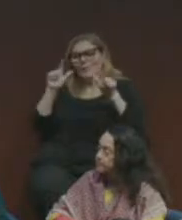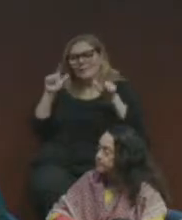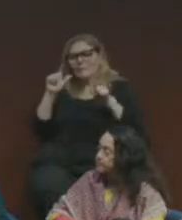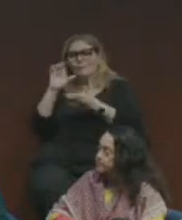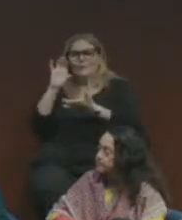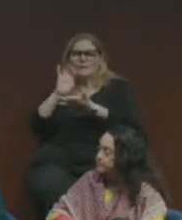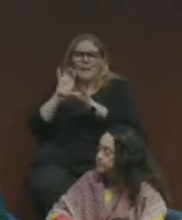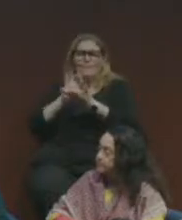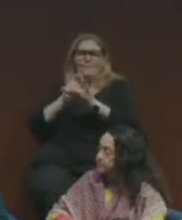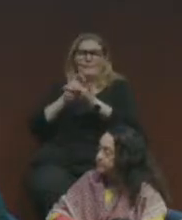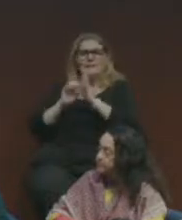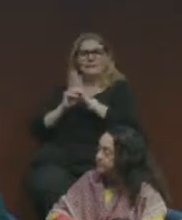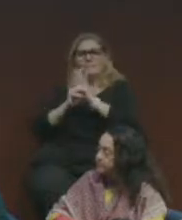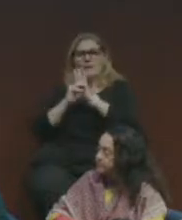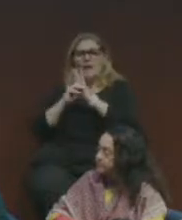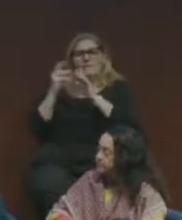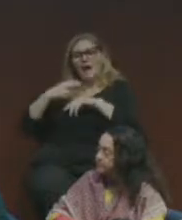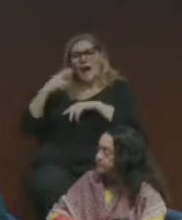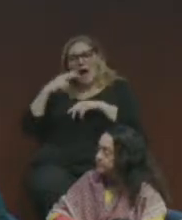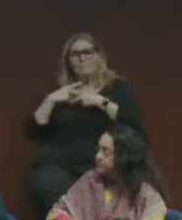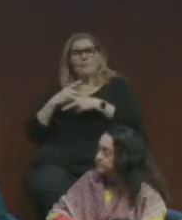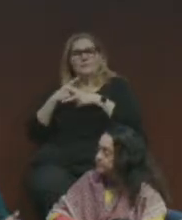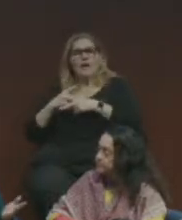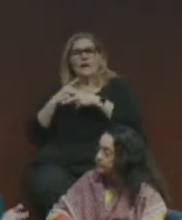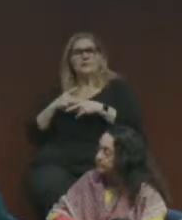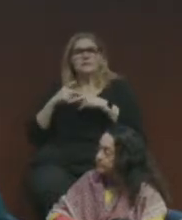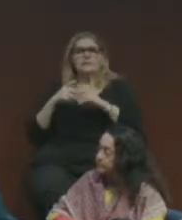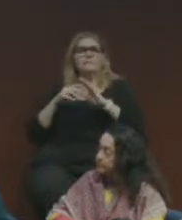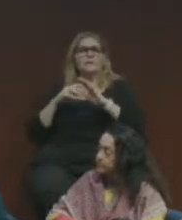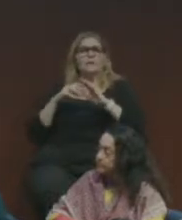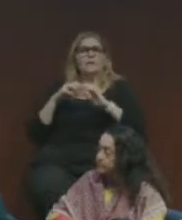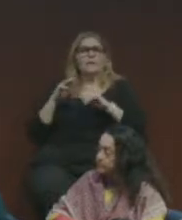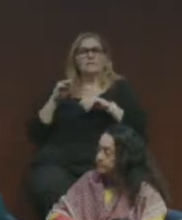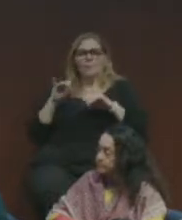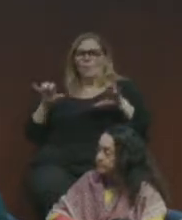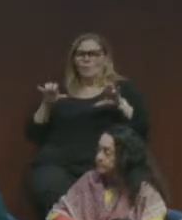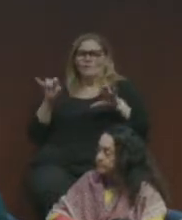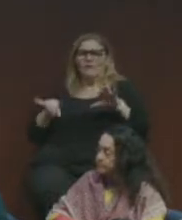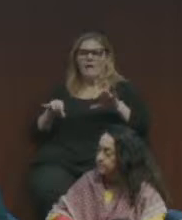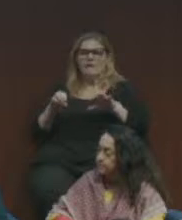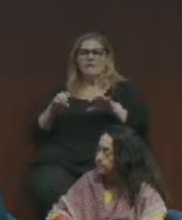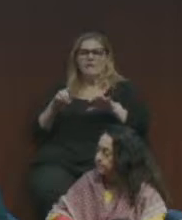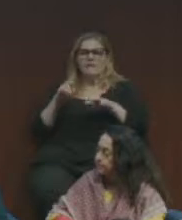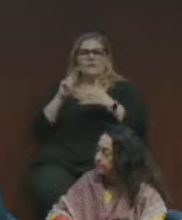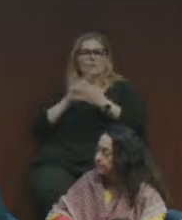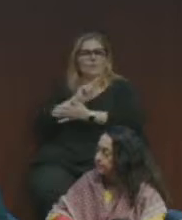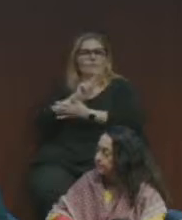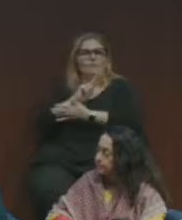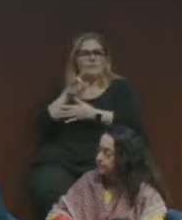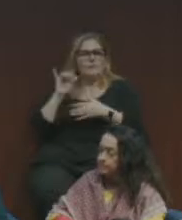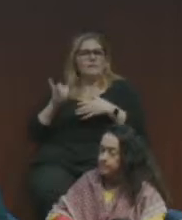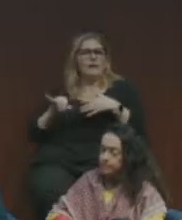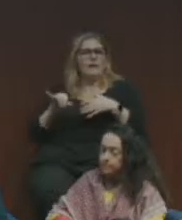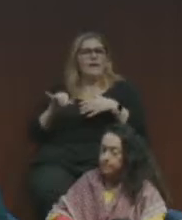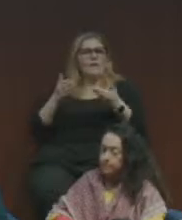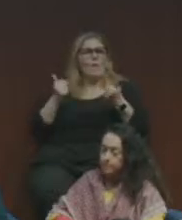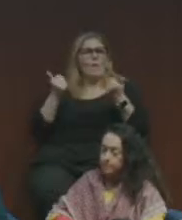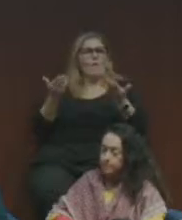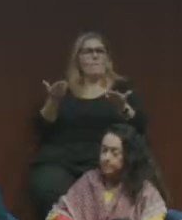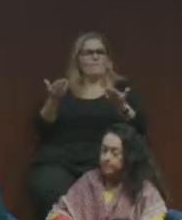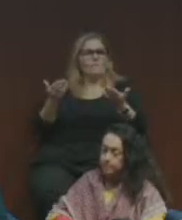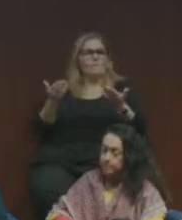capitalist modes of hyper-productive modes of being, a university that offers